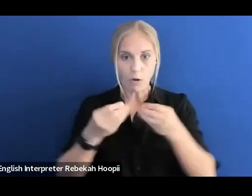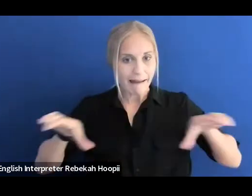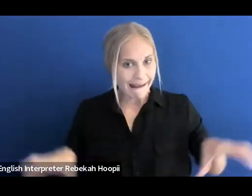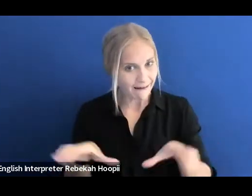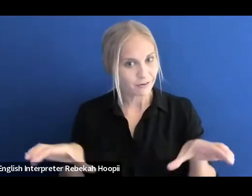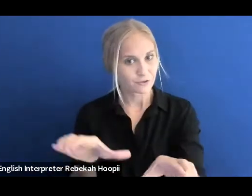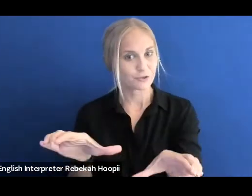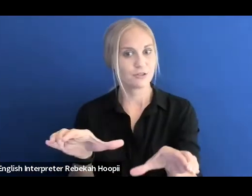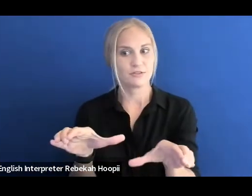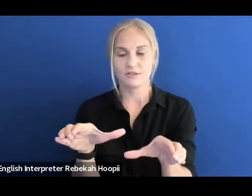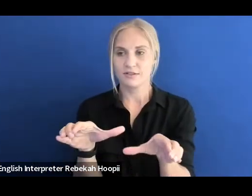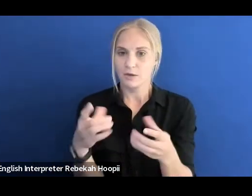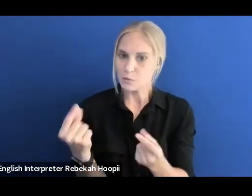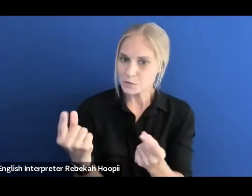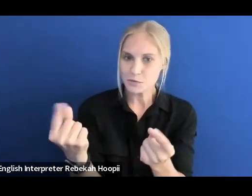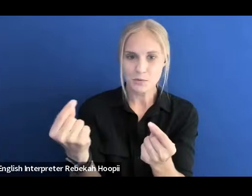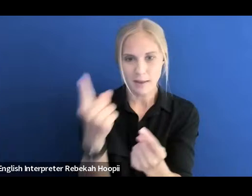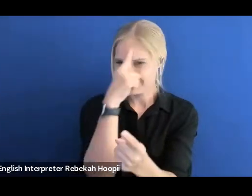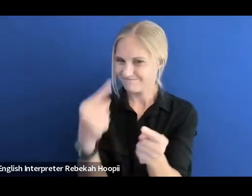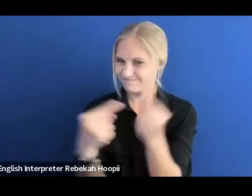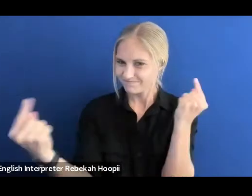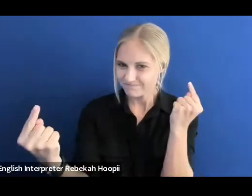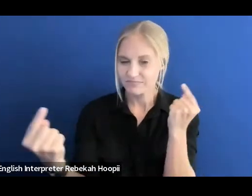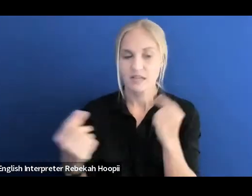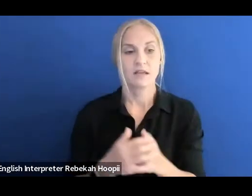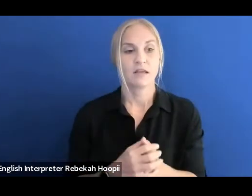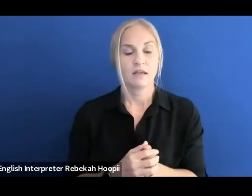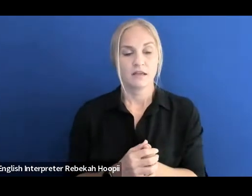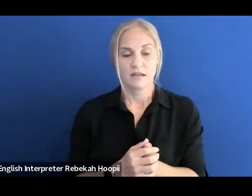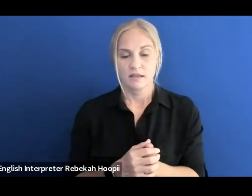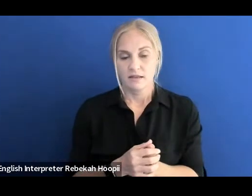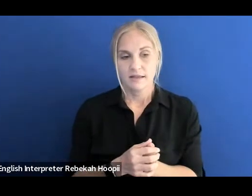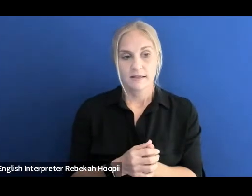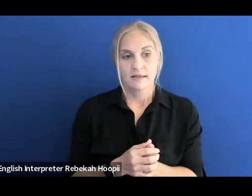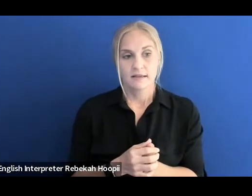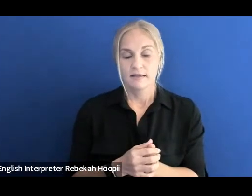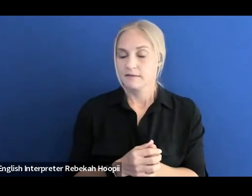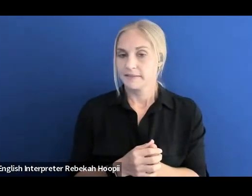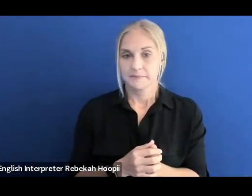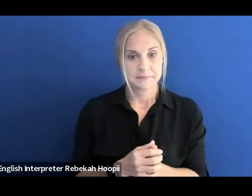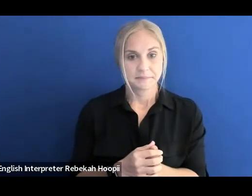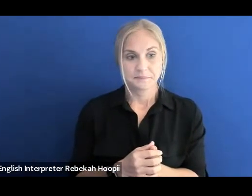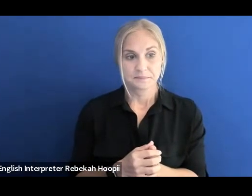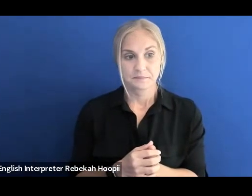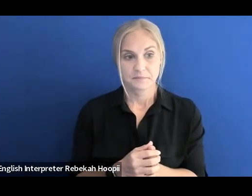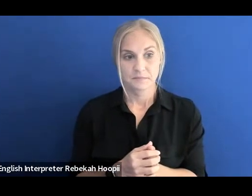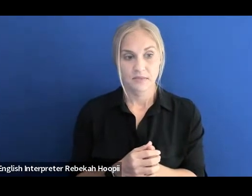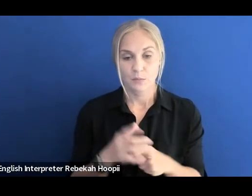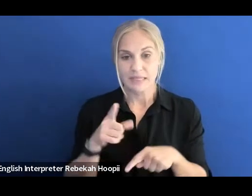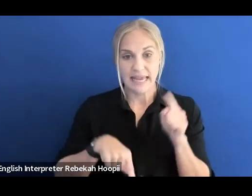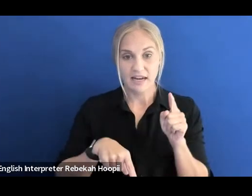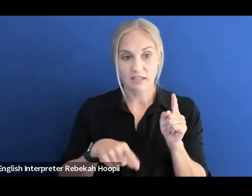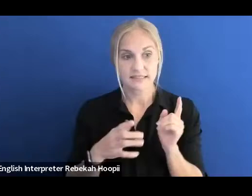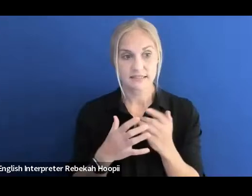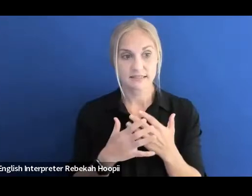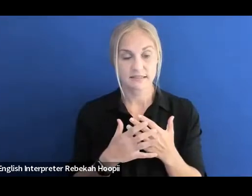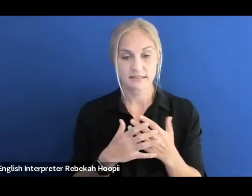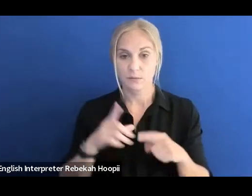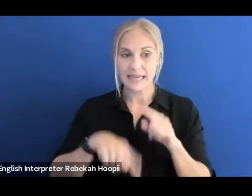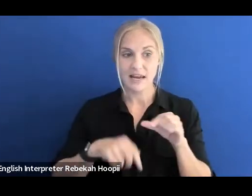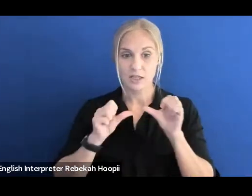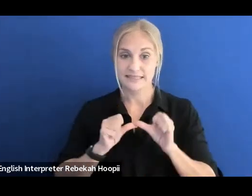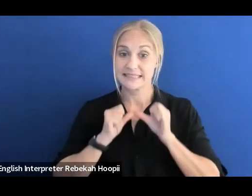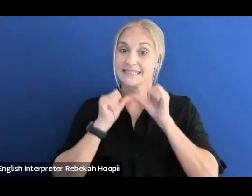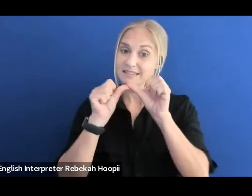don't agree with. Not just agree with, we don't, cannot, and continue